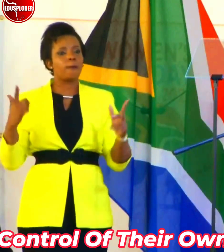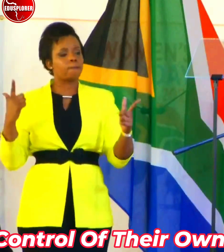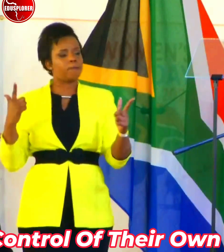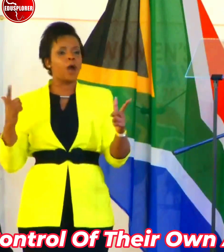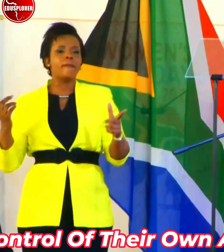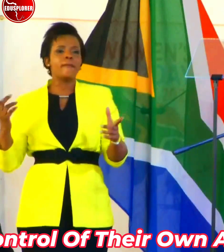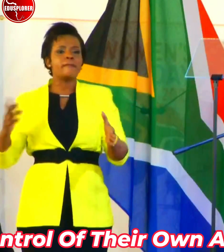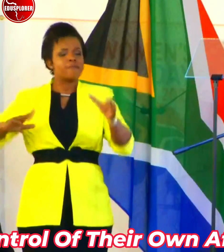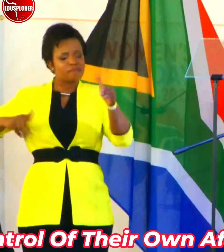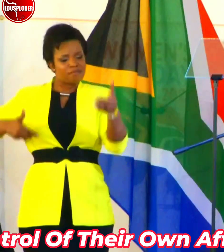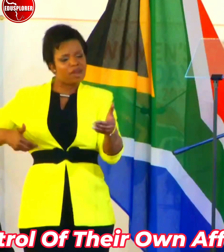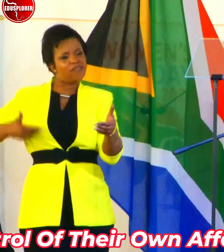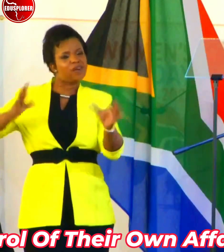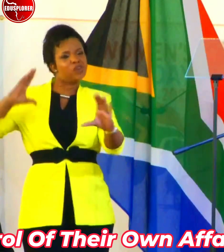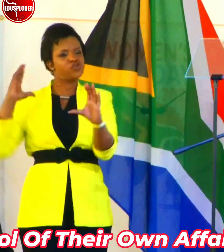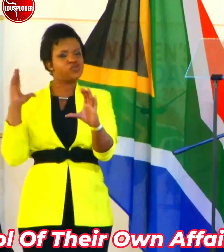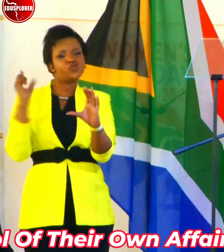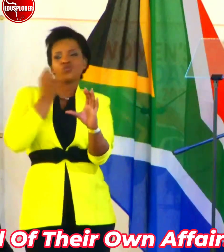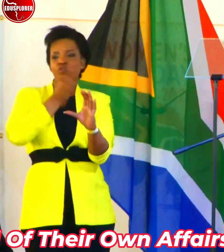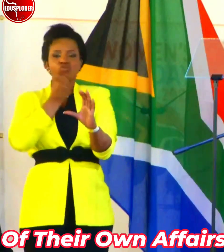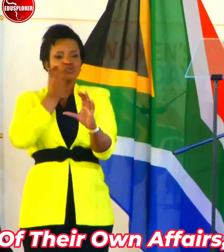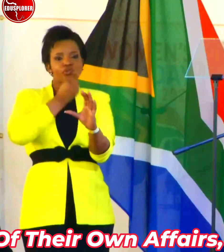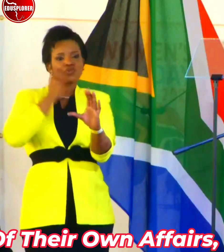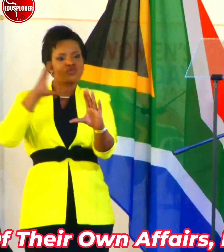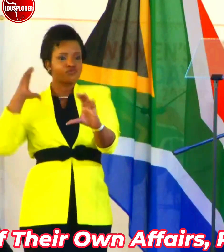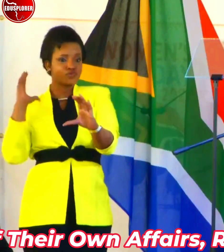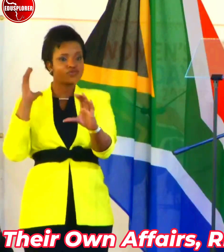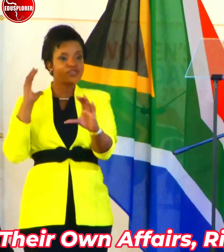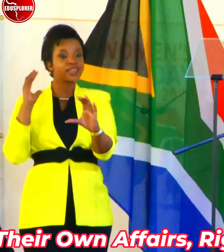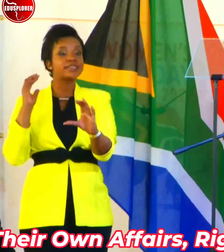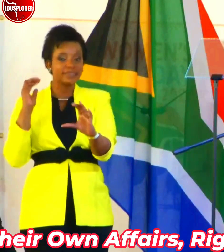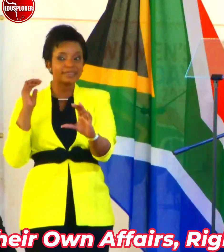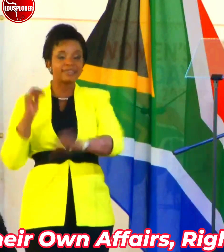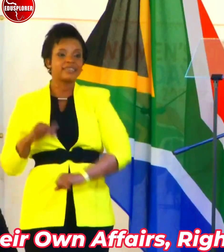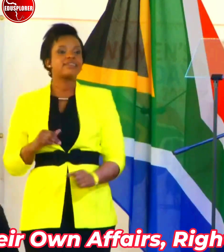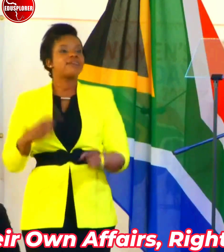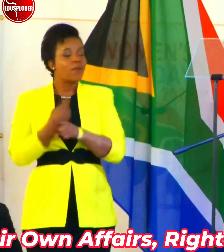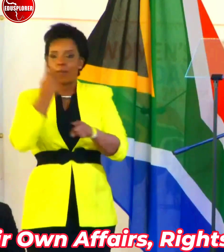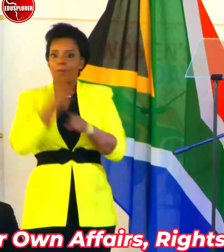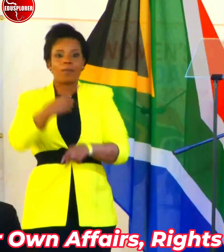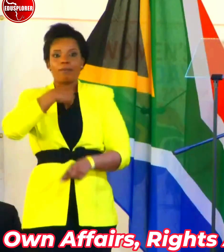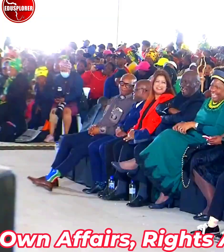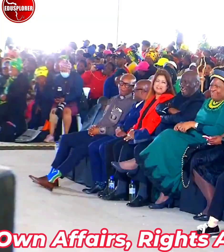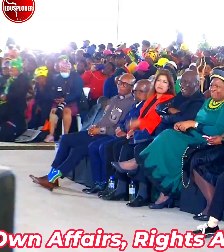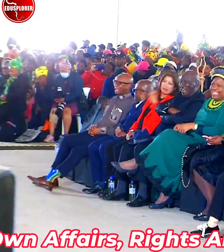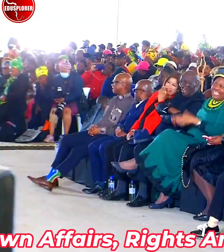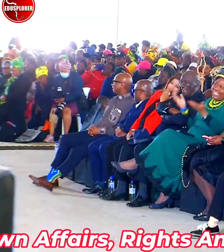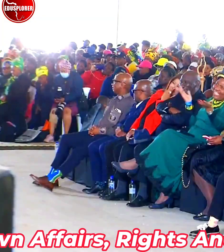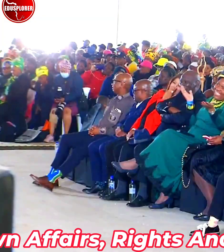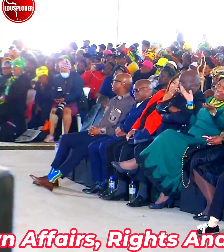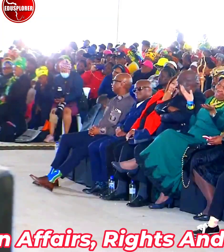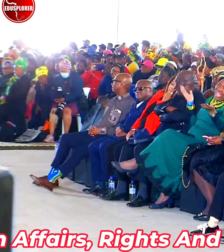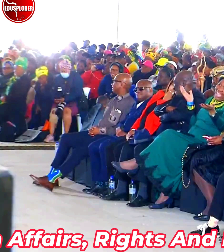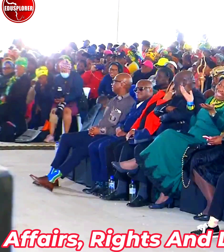guns with lipstick on their mouths. And I always wonder, lipstick and a